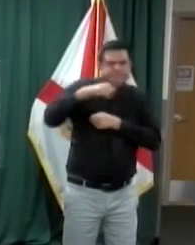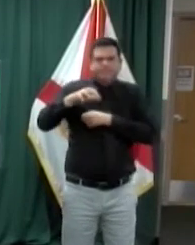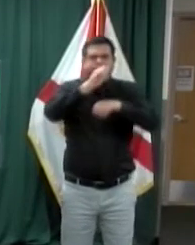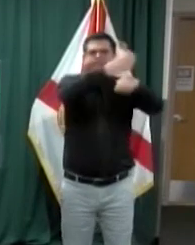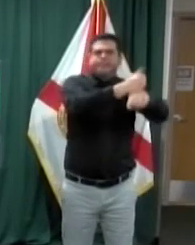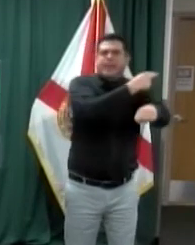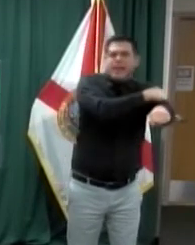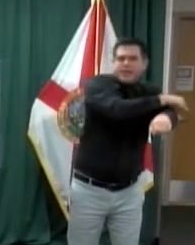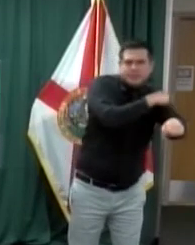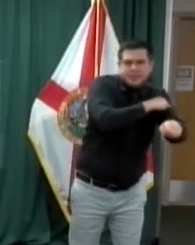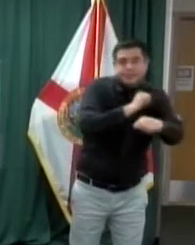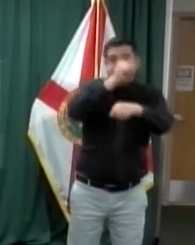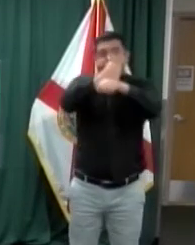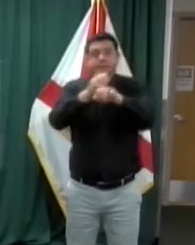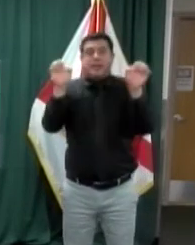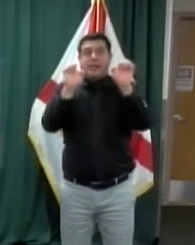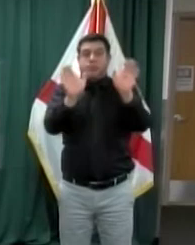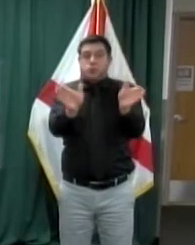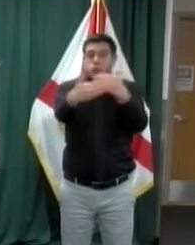urgent care centers.